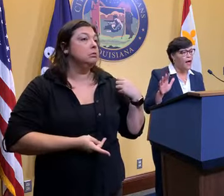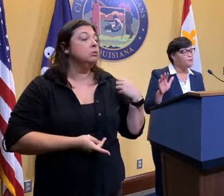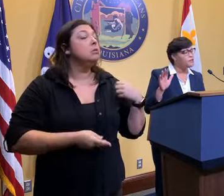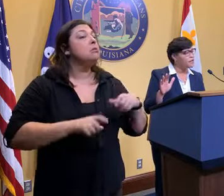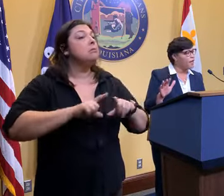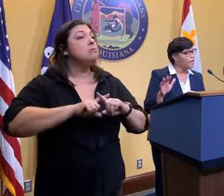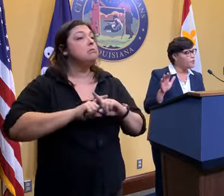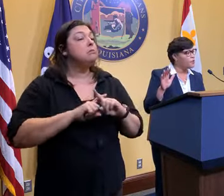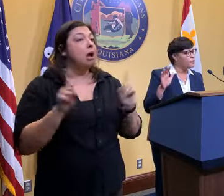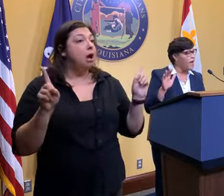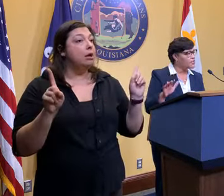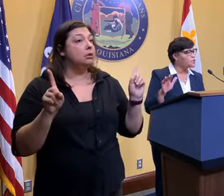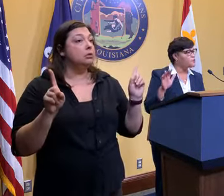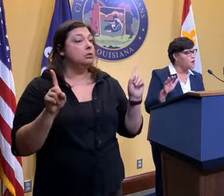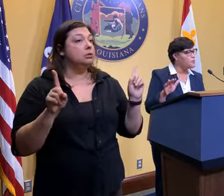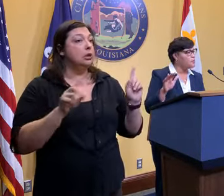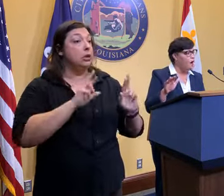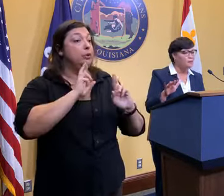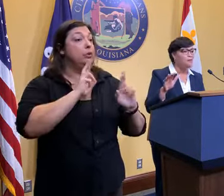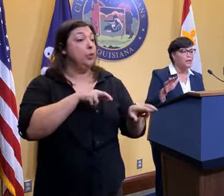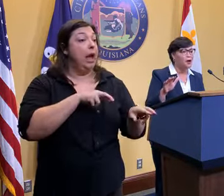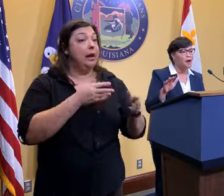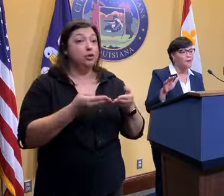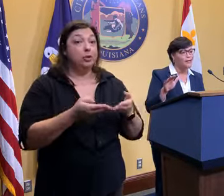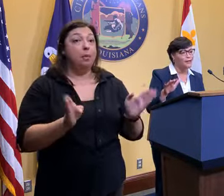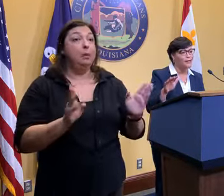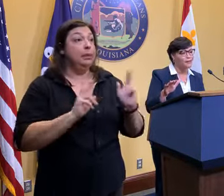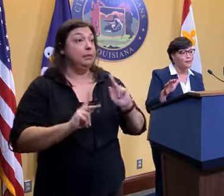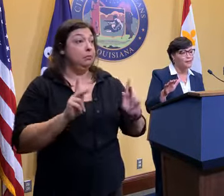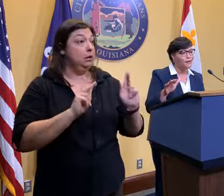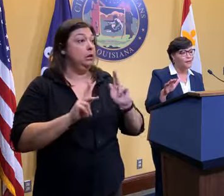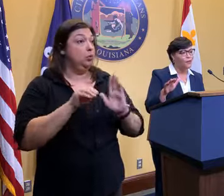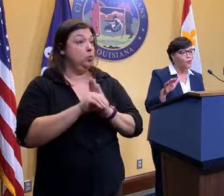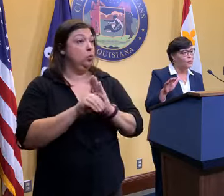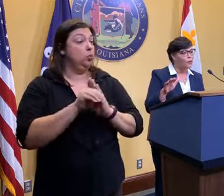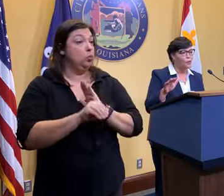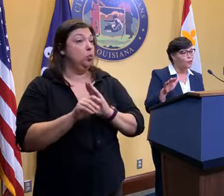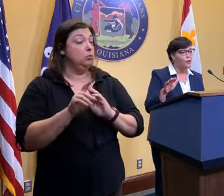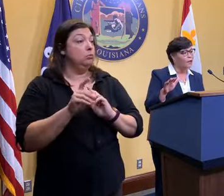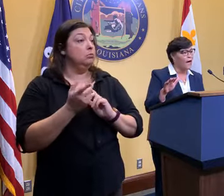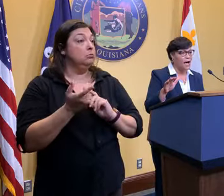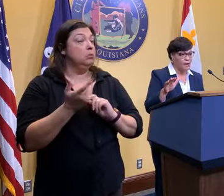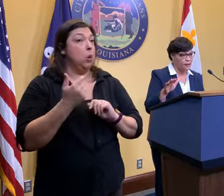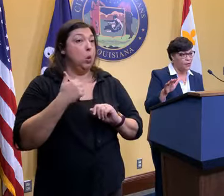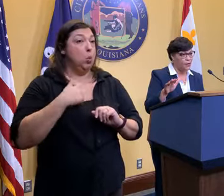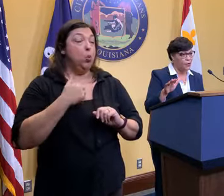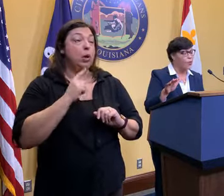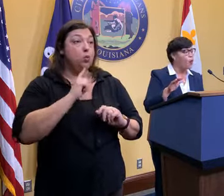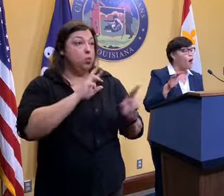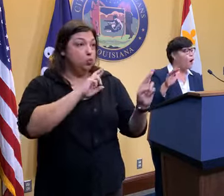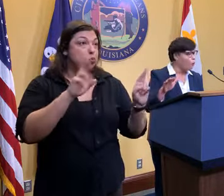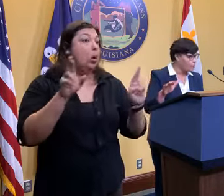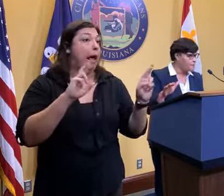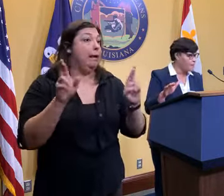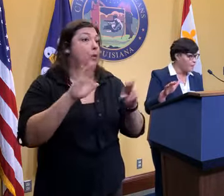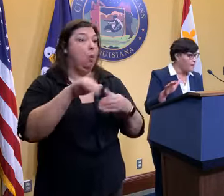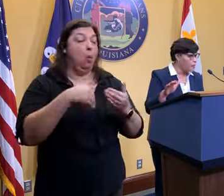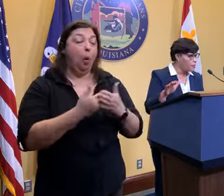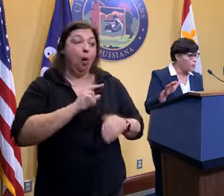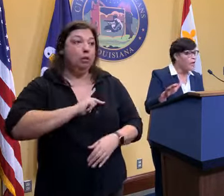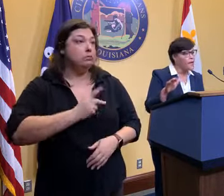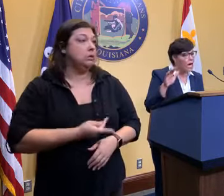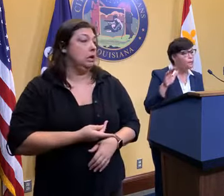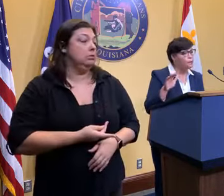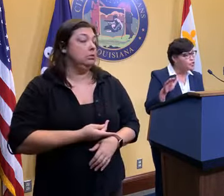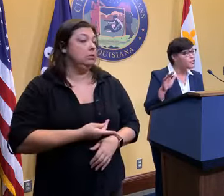But I have to say, the reactions from the public, meaning our residents, we were aligned. We were all upset about